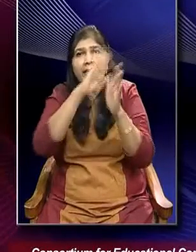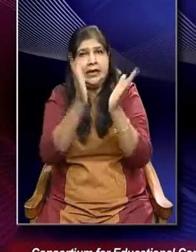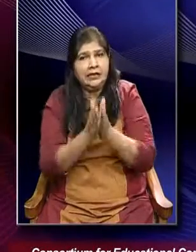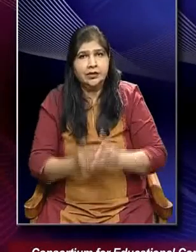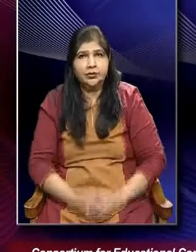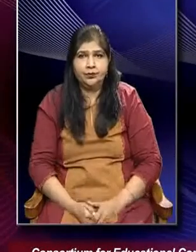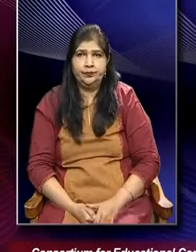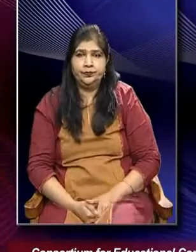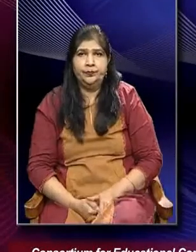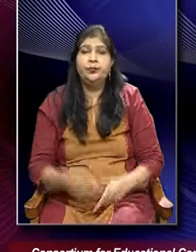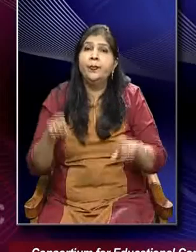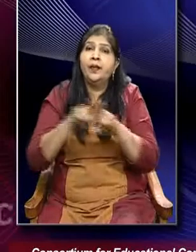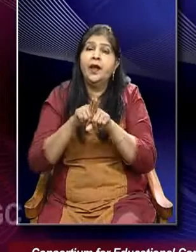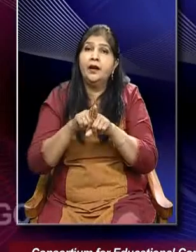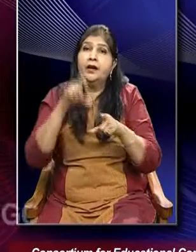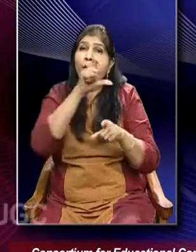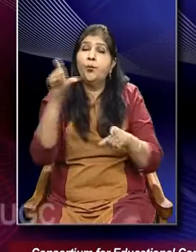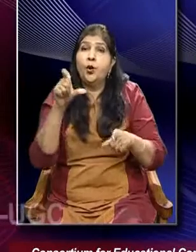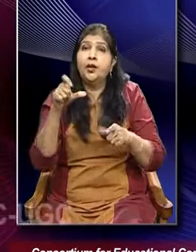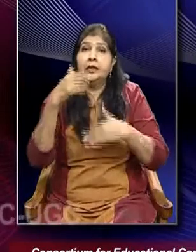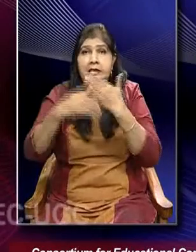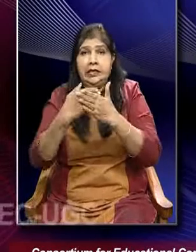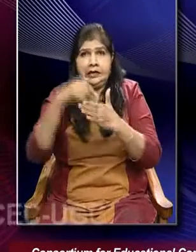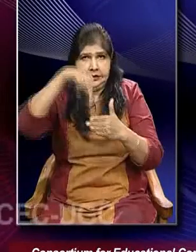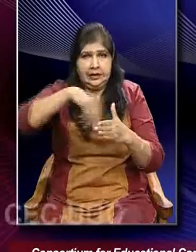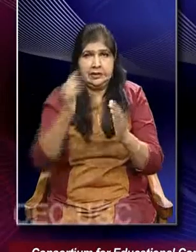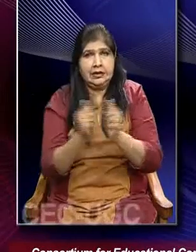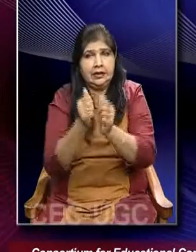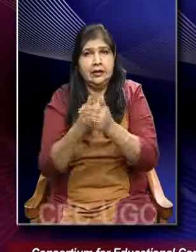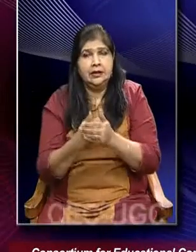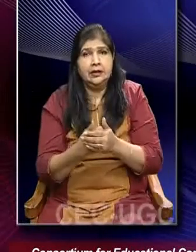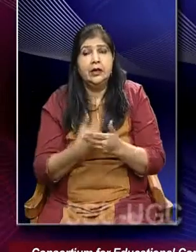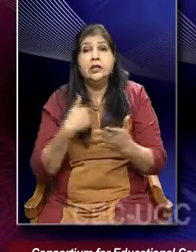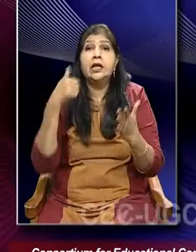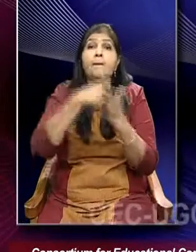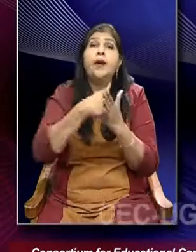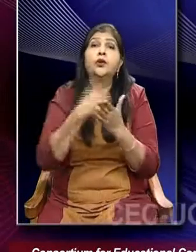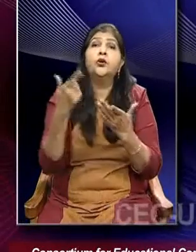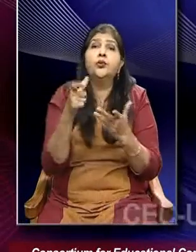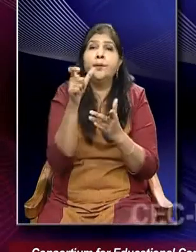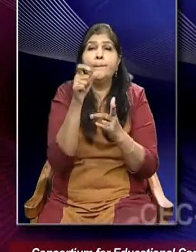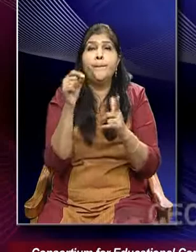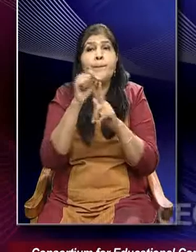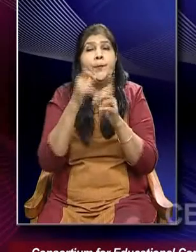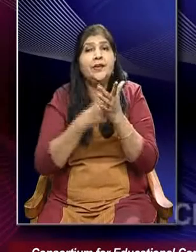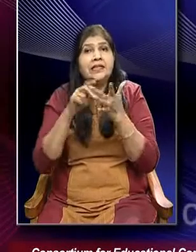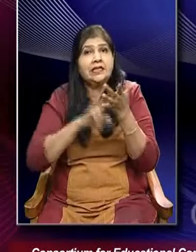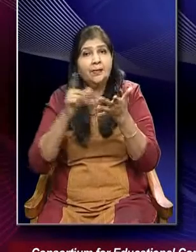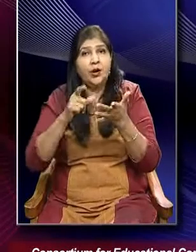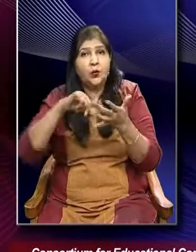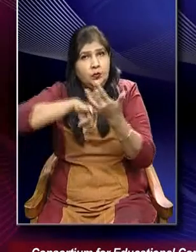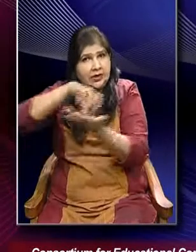institutions, and an important thing in this regard is the impact on the principle of